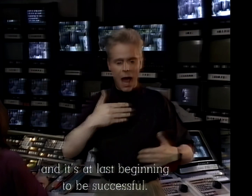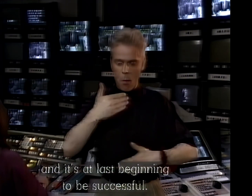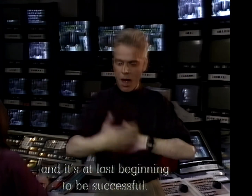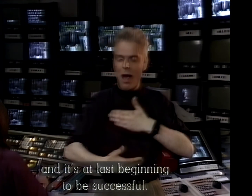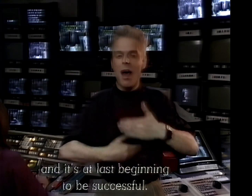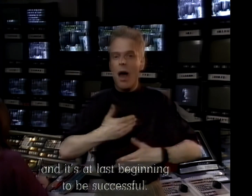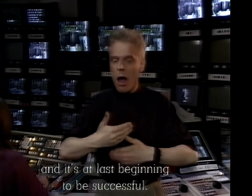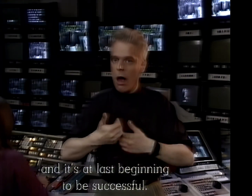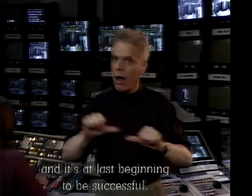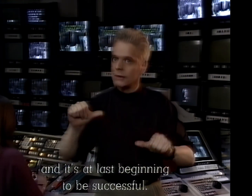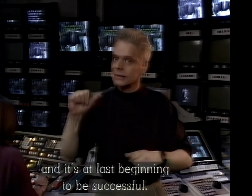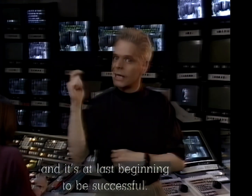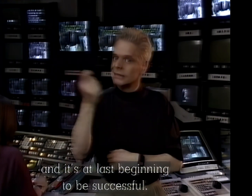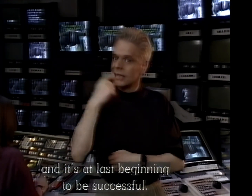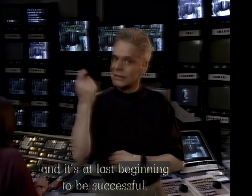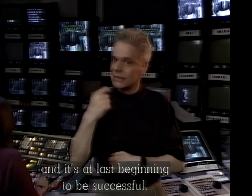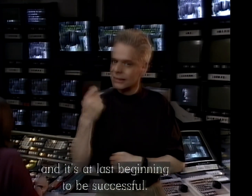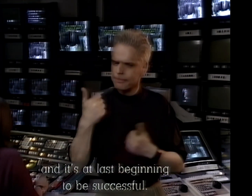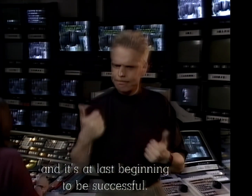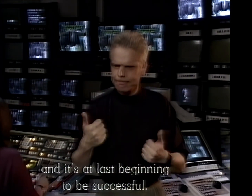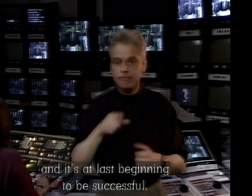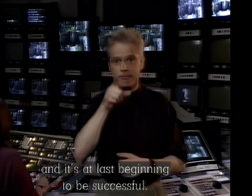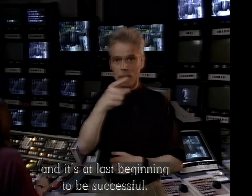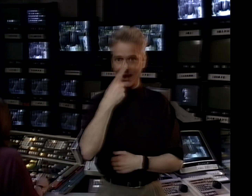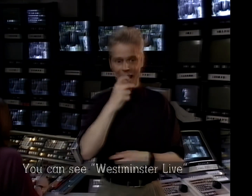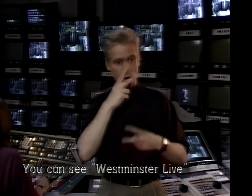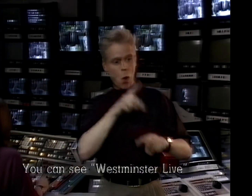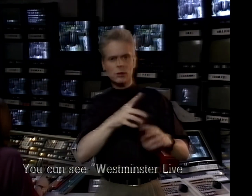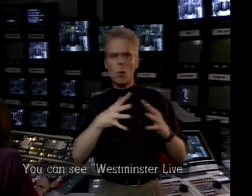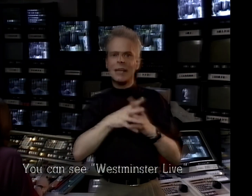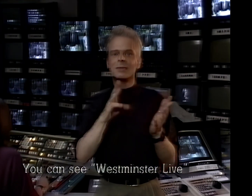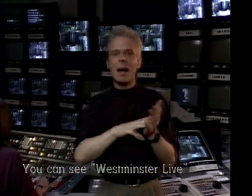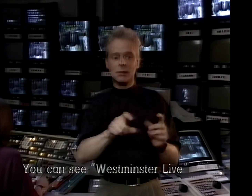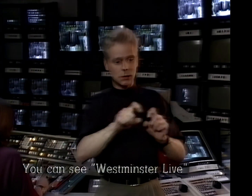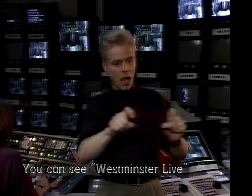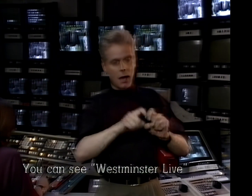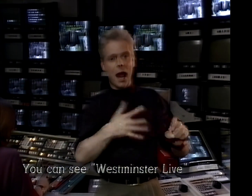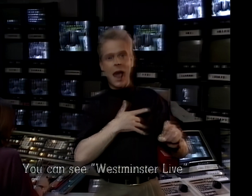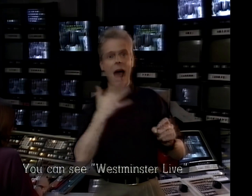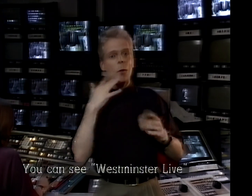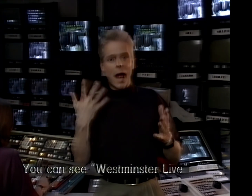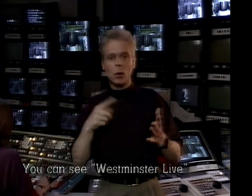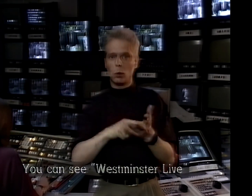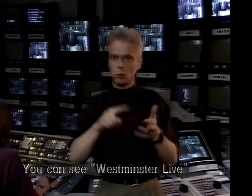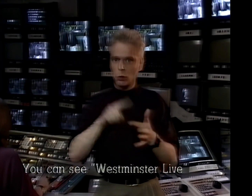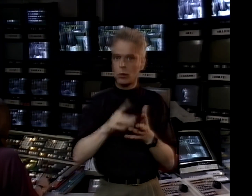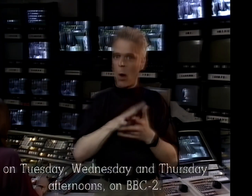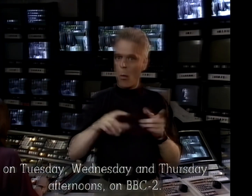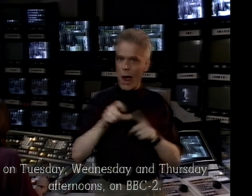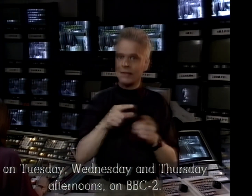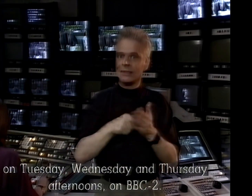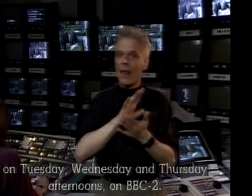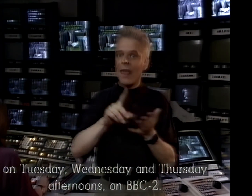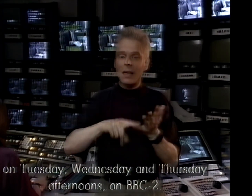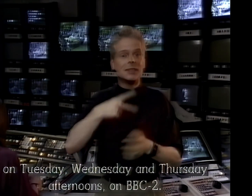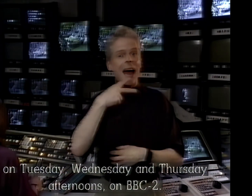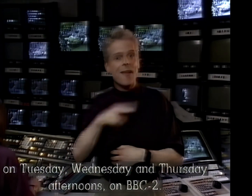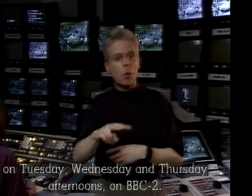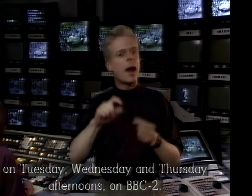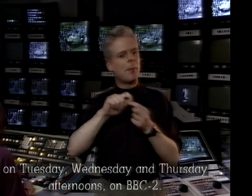and it's at last beginning to be successful. You can see Westminster Live on Tuesday, Wednesday and Thursday